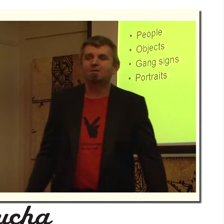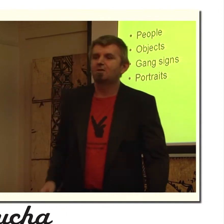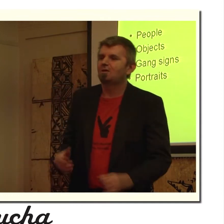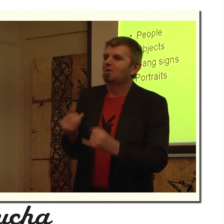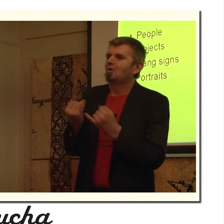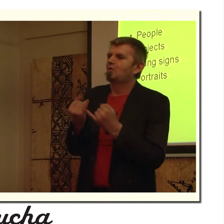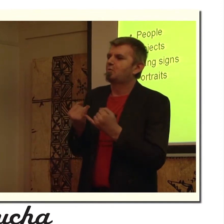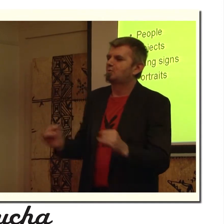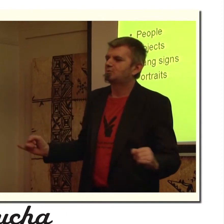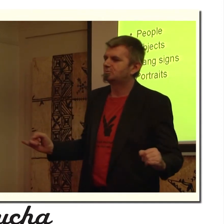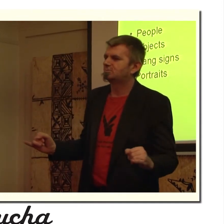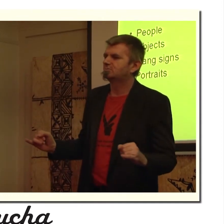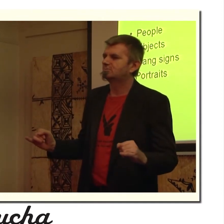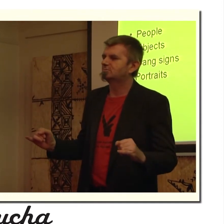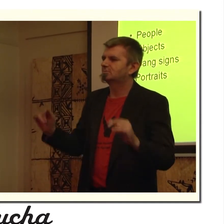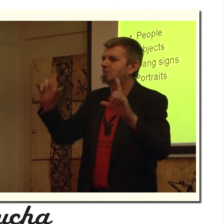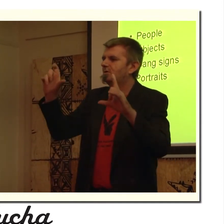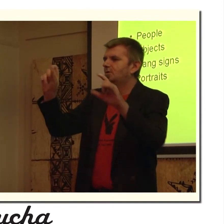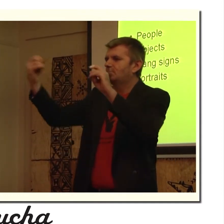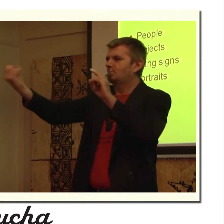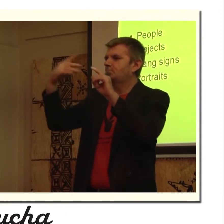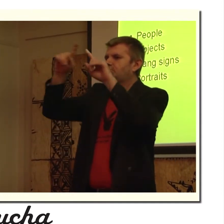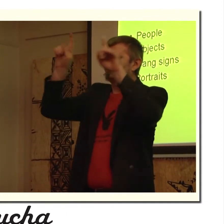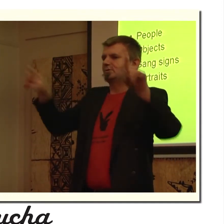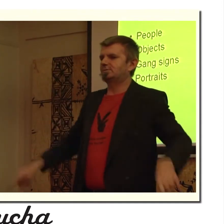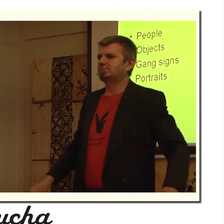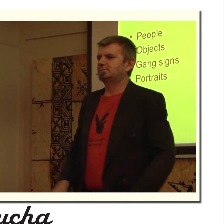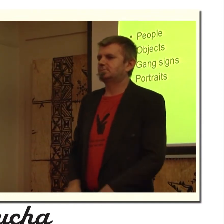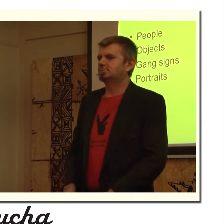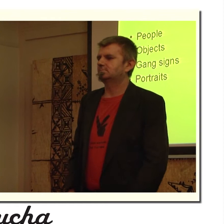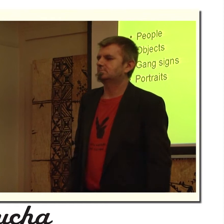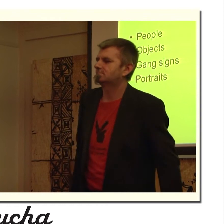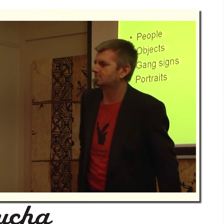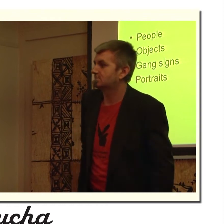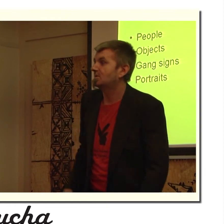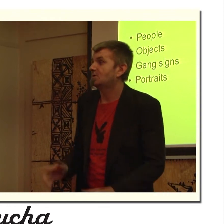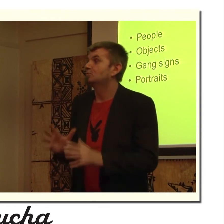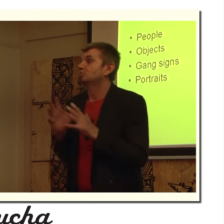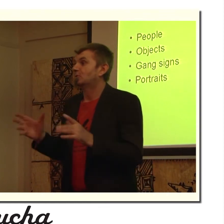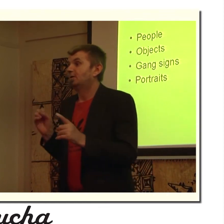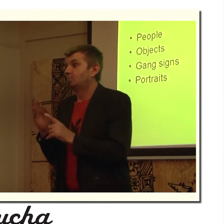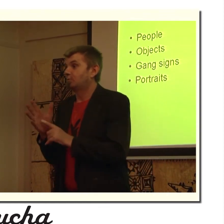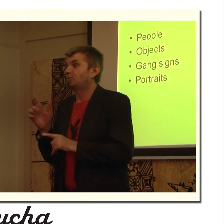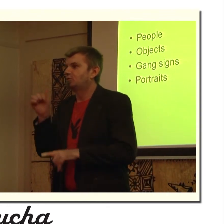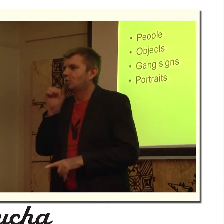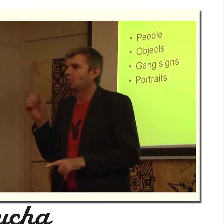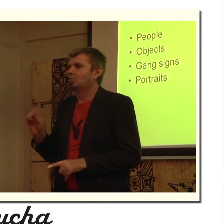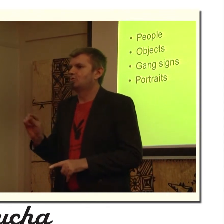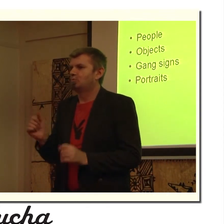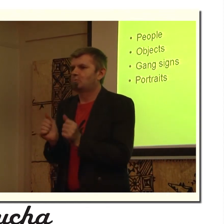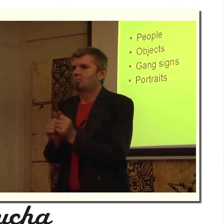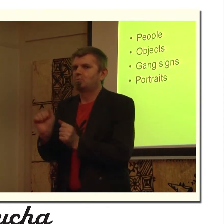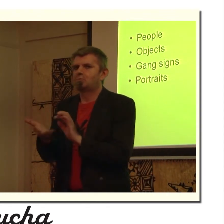Don't get it. Think about it. The worst one I've seen recently is, you know, somebody was taking a